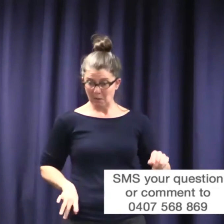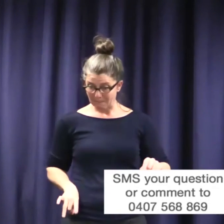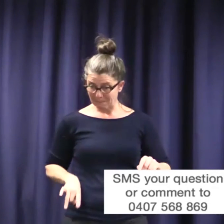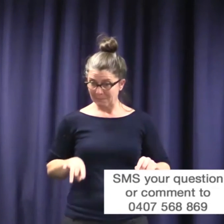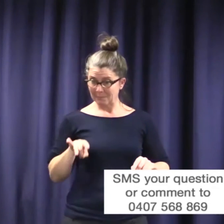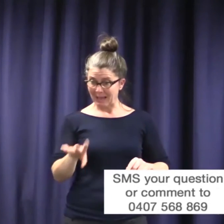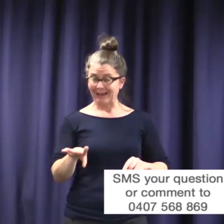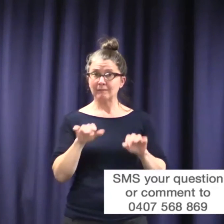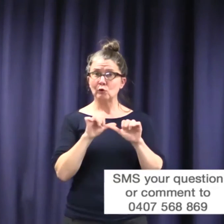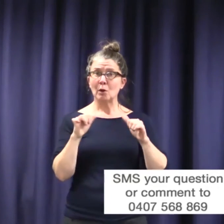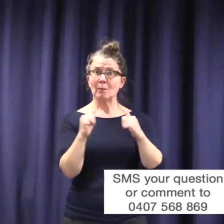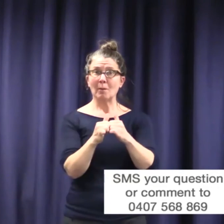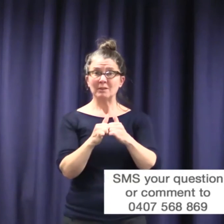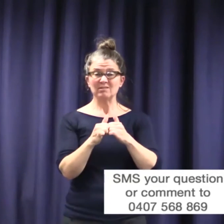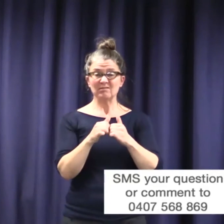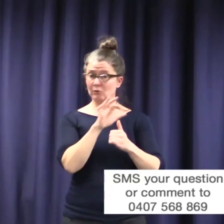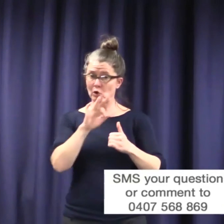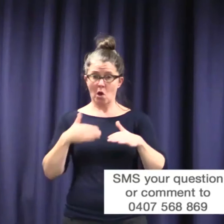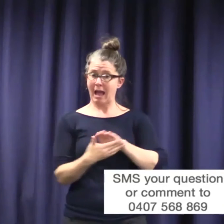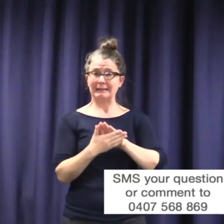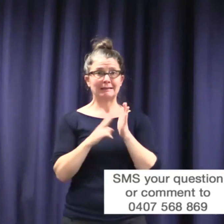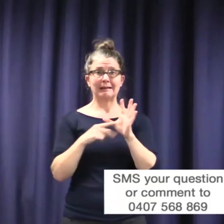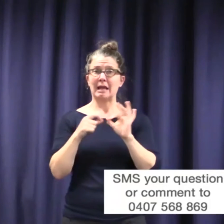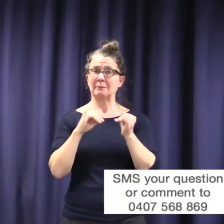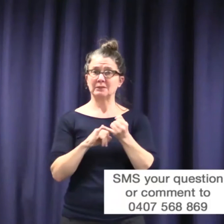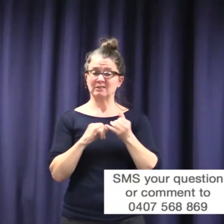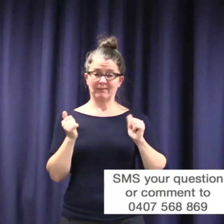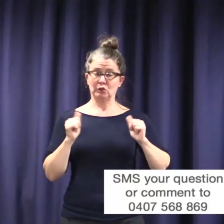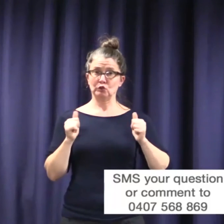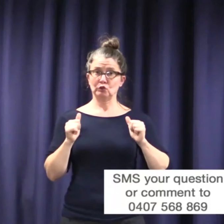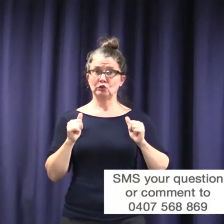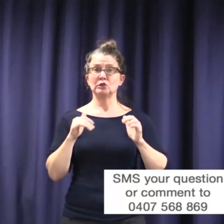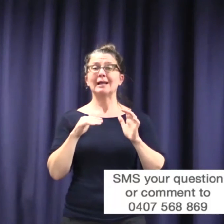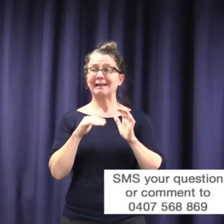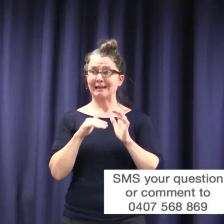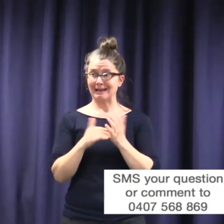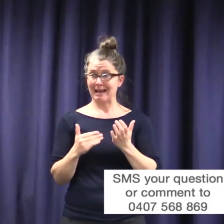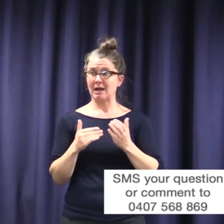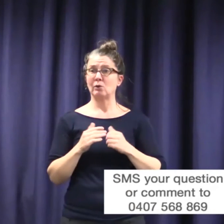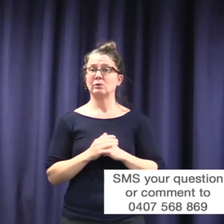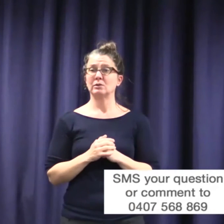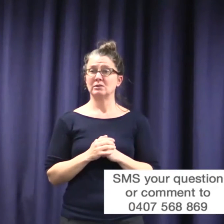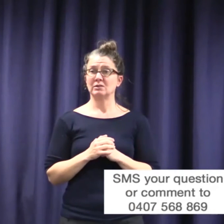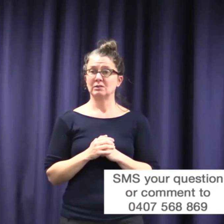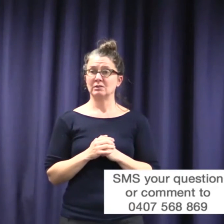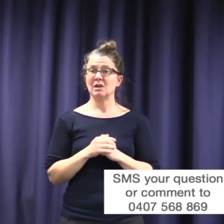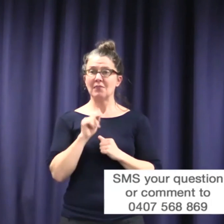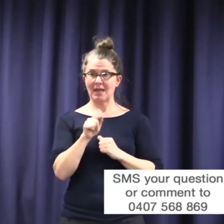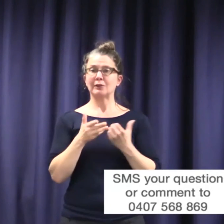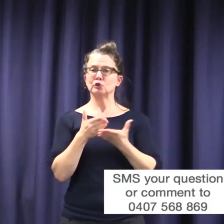an appointment type that was no longer provided by NABS. That has now been reinstated. Will there be